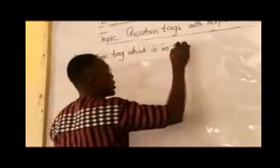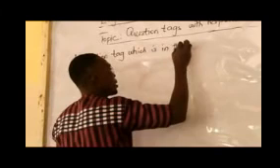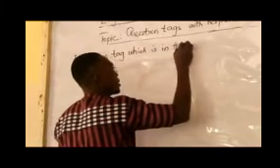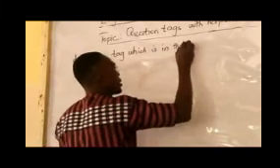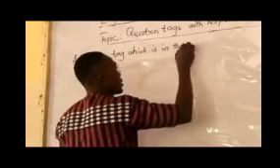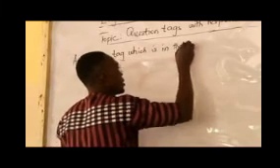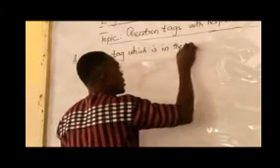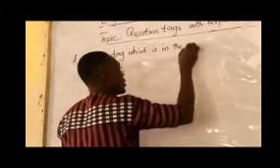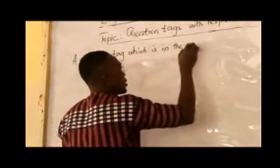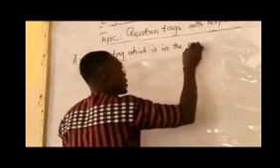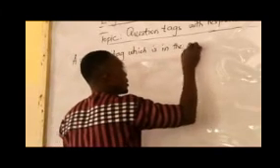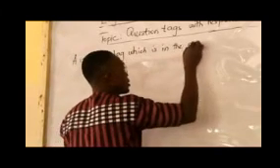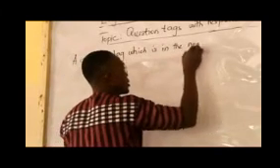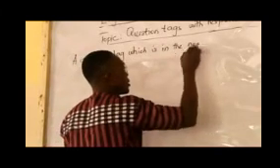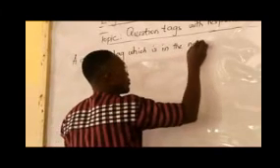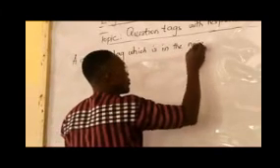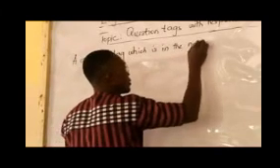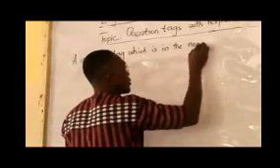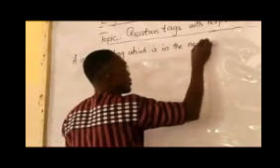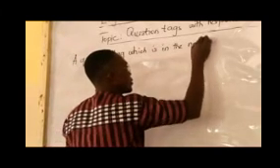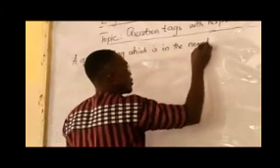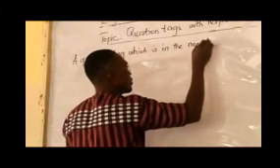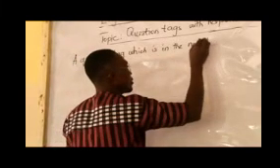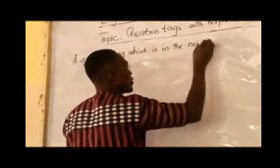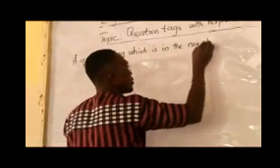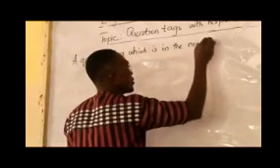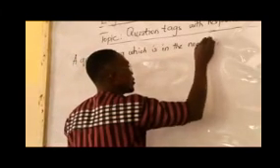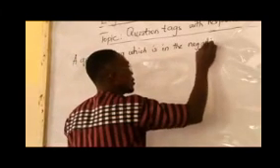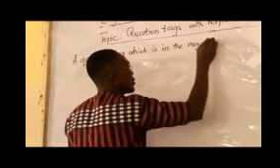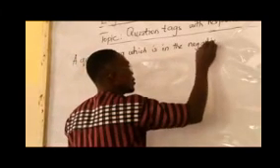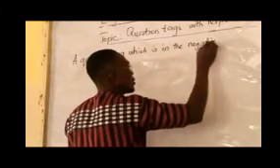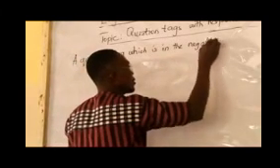in the negative